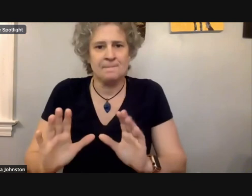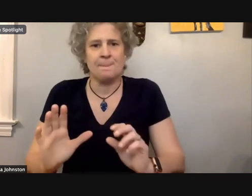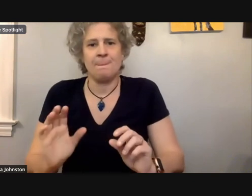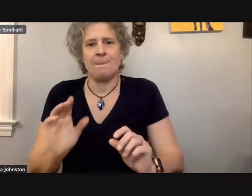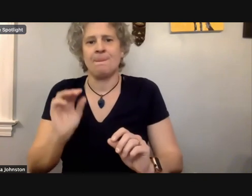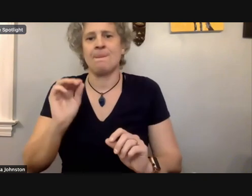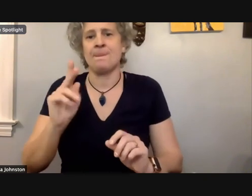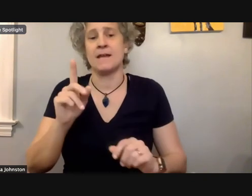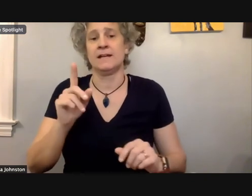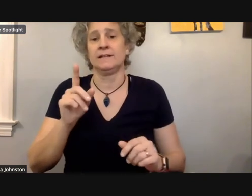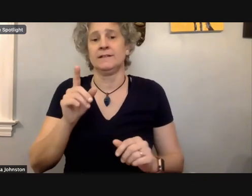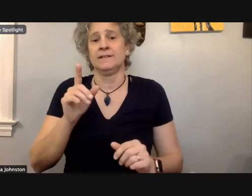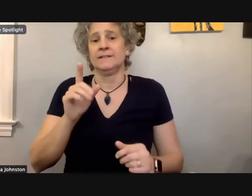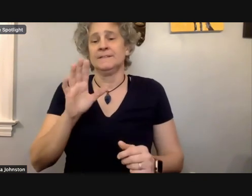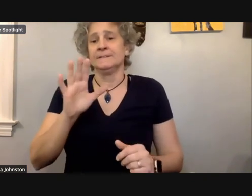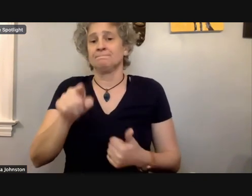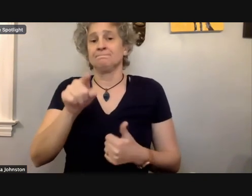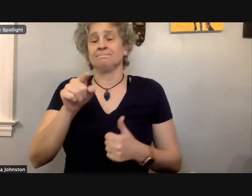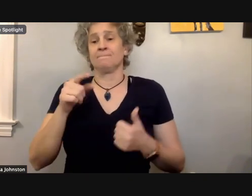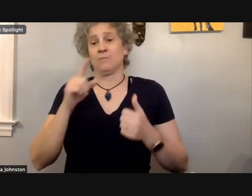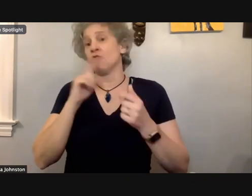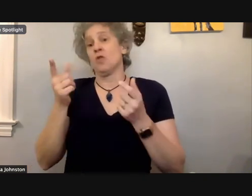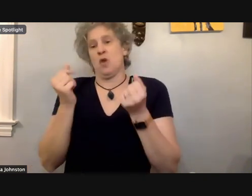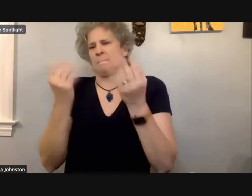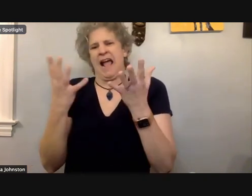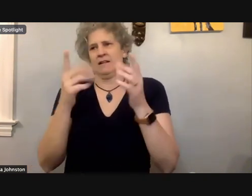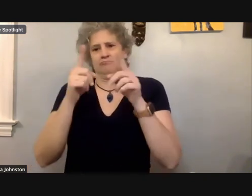Okay, so just very simple ones.